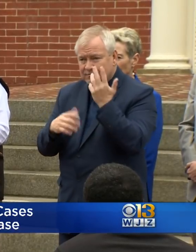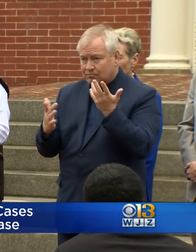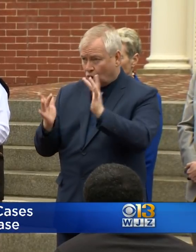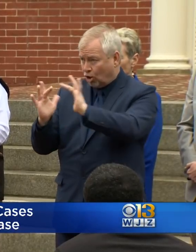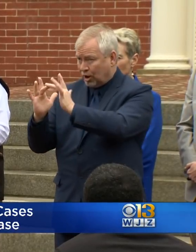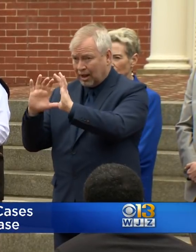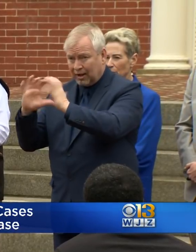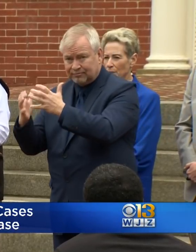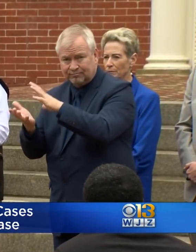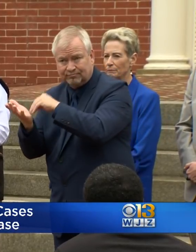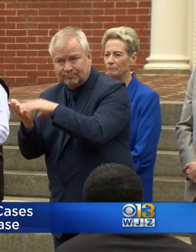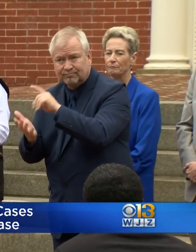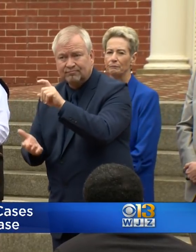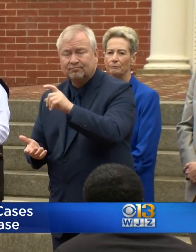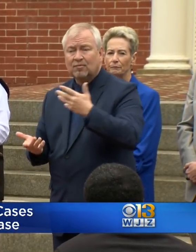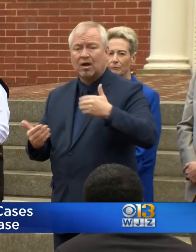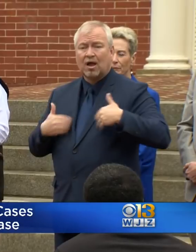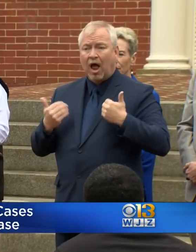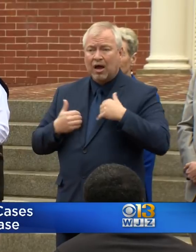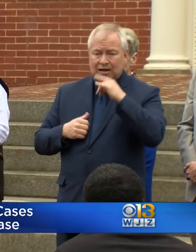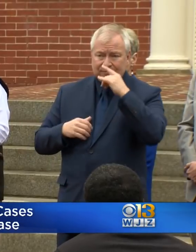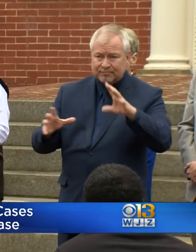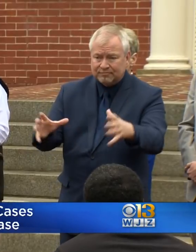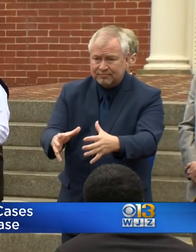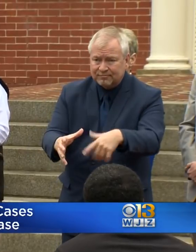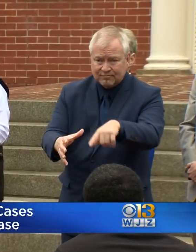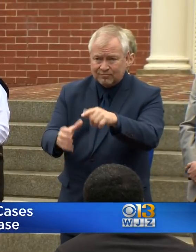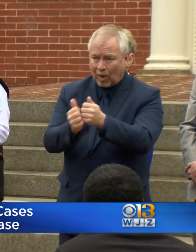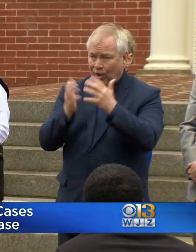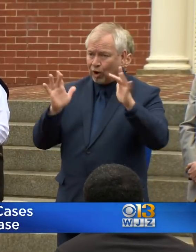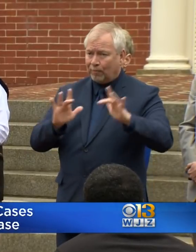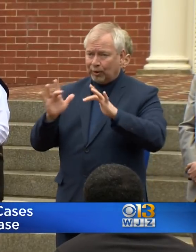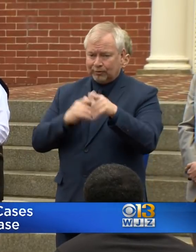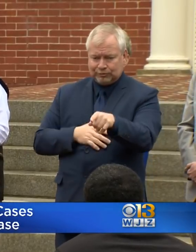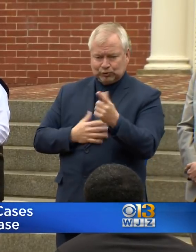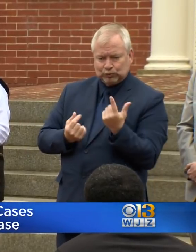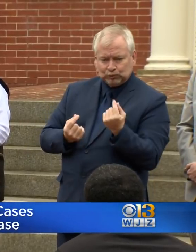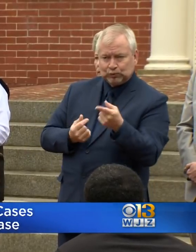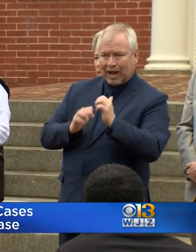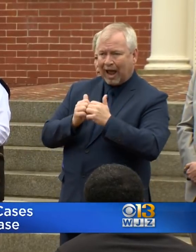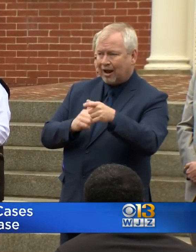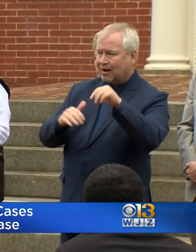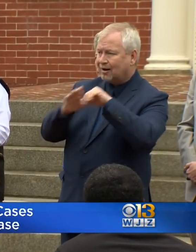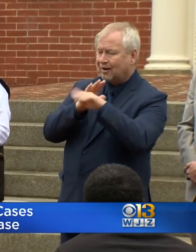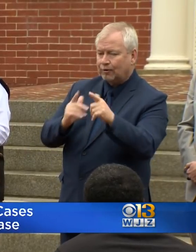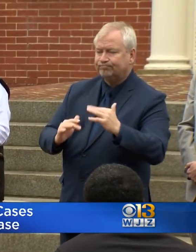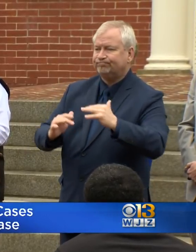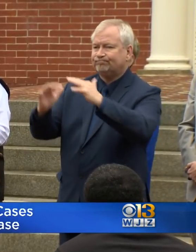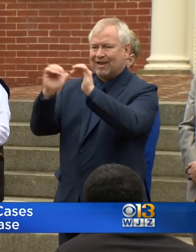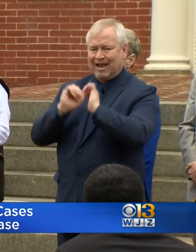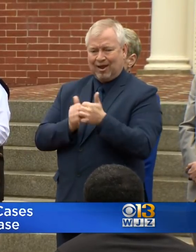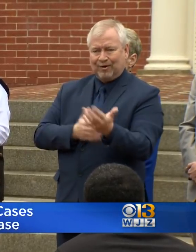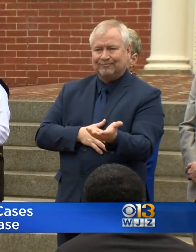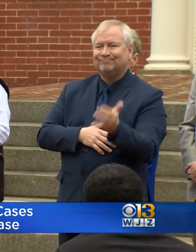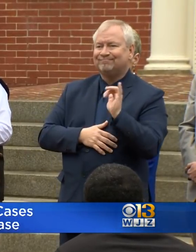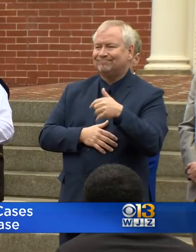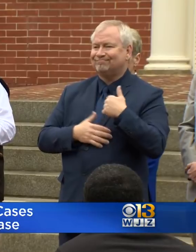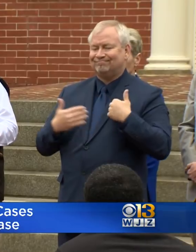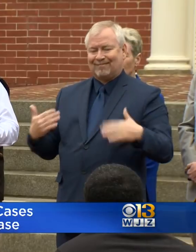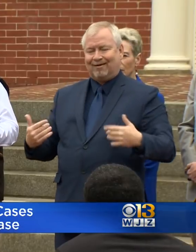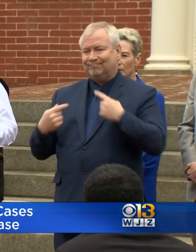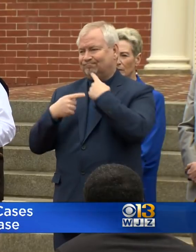and or with younger kids or people without access to computers, how we provide instructional kits. And so that's not for today's announcements, but it's